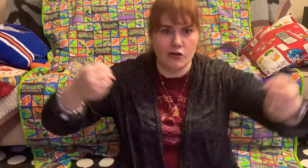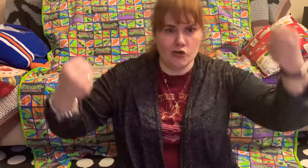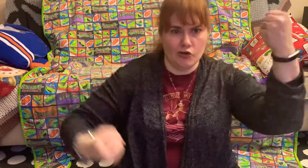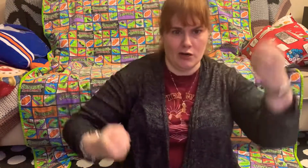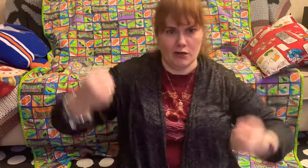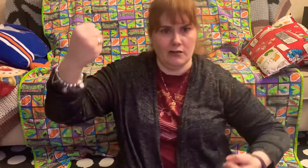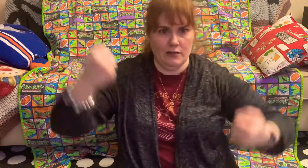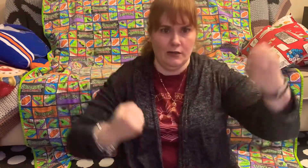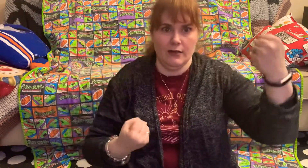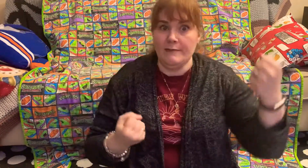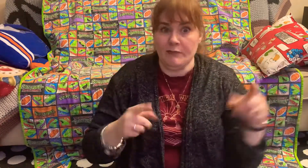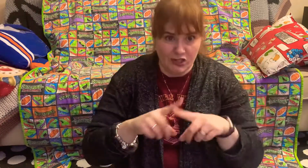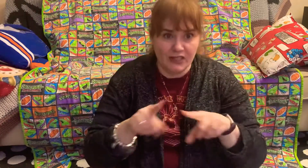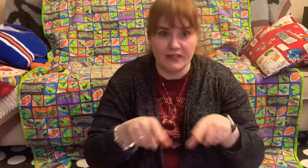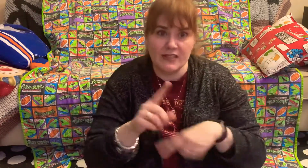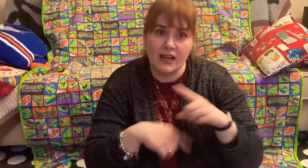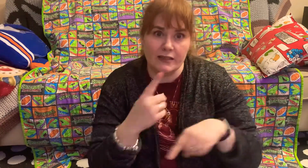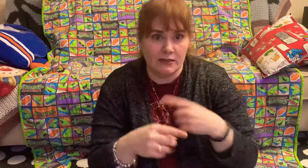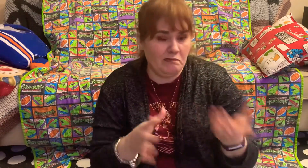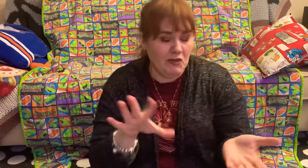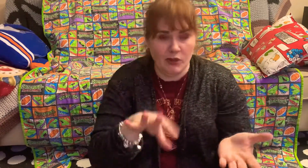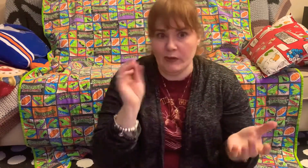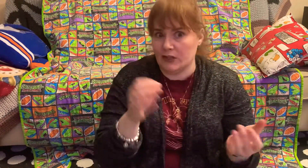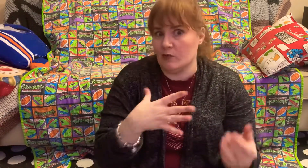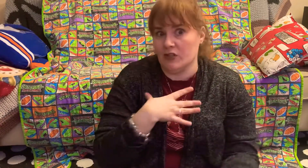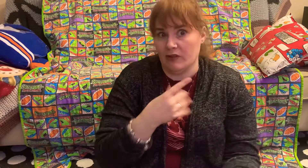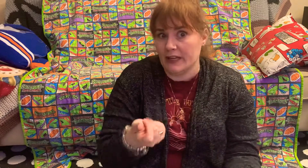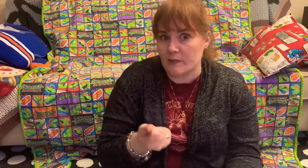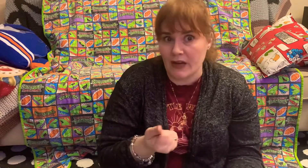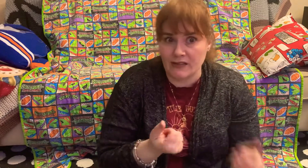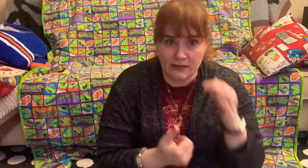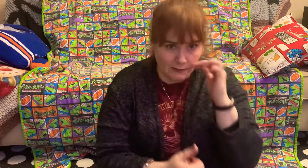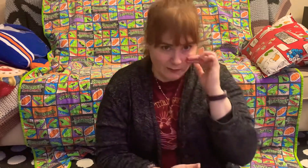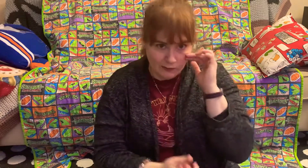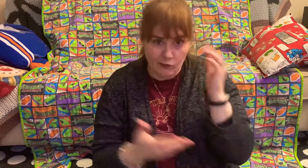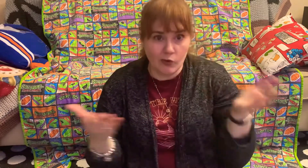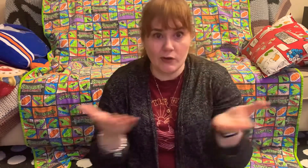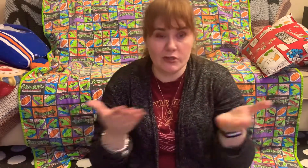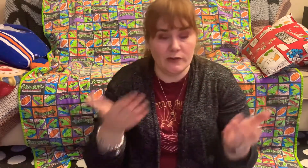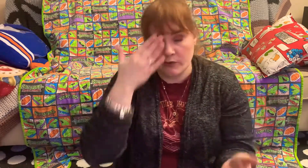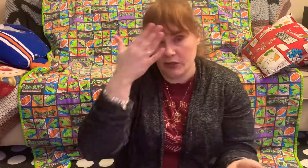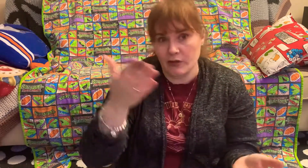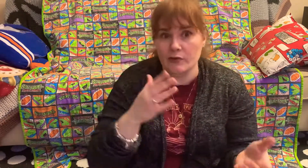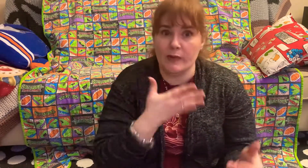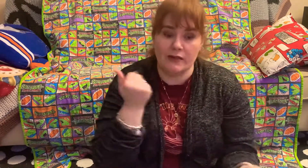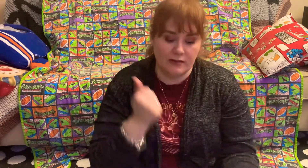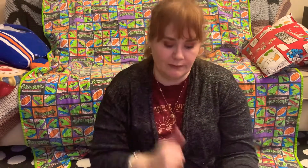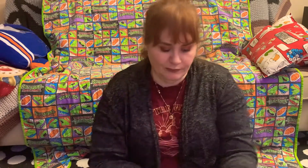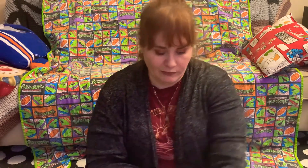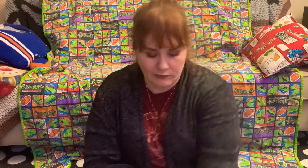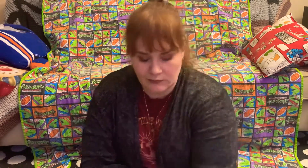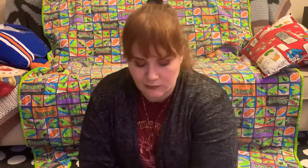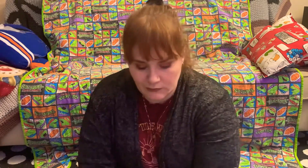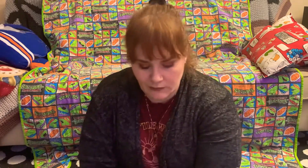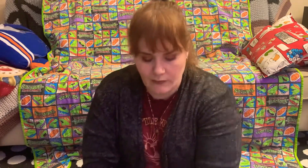truck. There's different signs. You can pick the one you like the best, or whichever one you know the best.